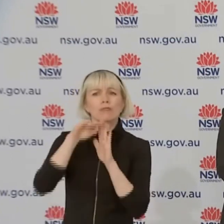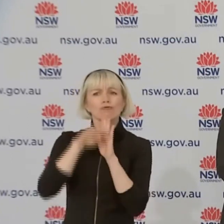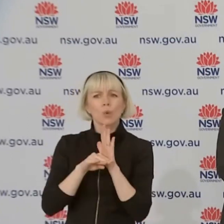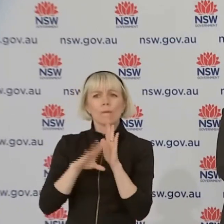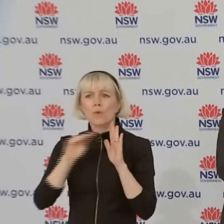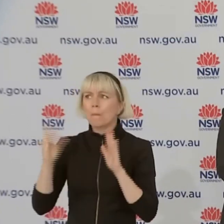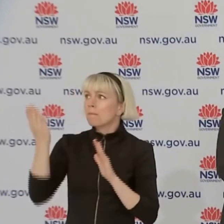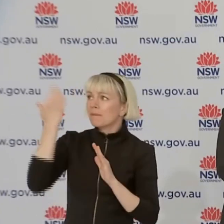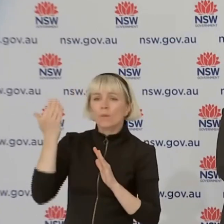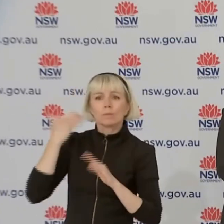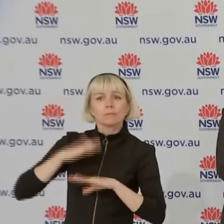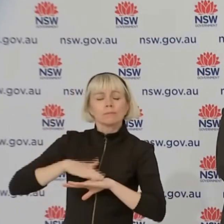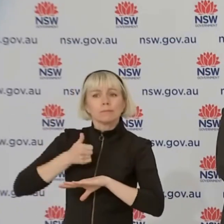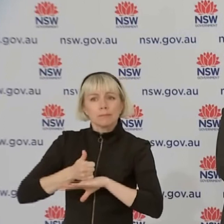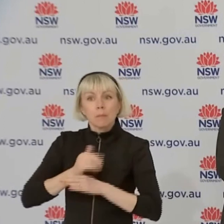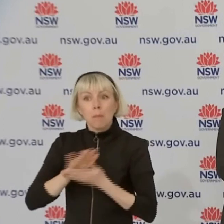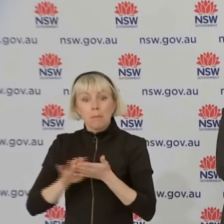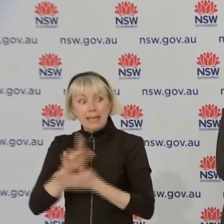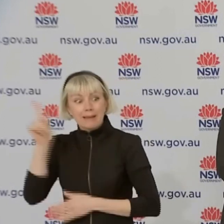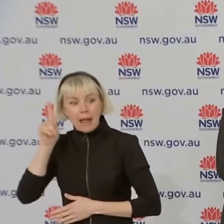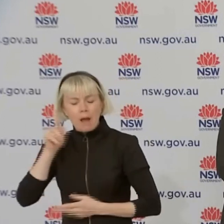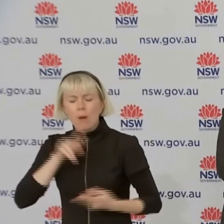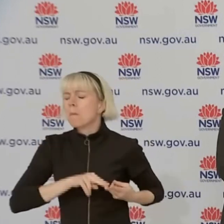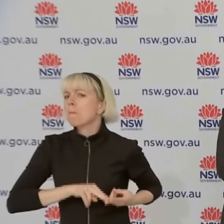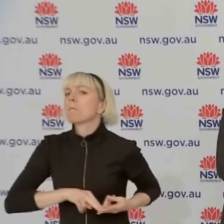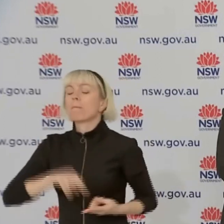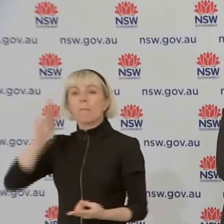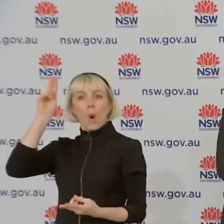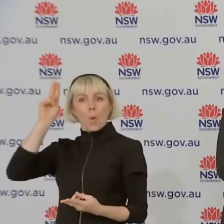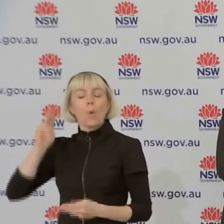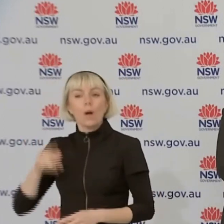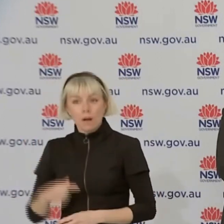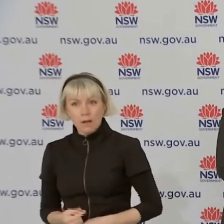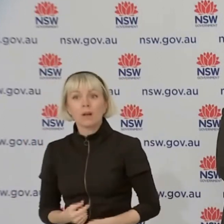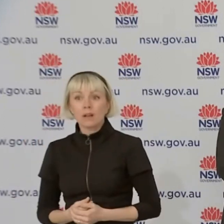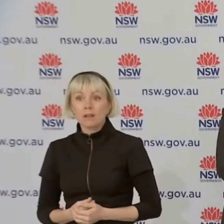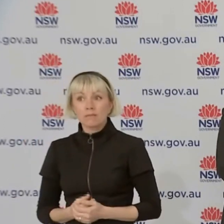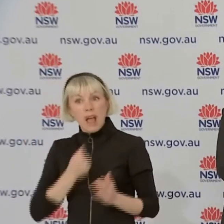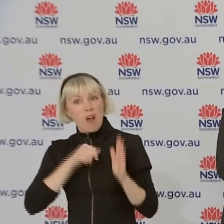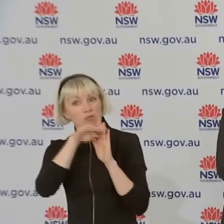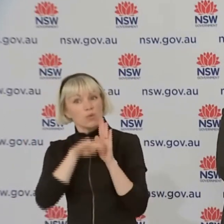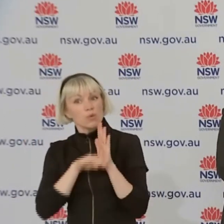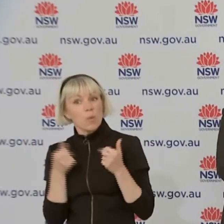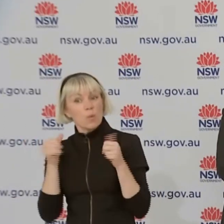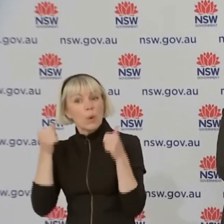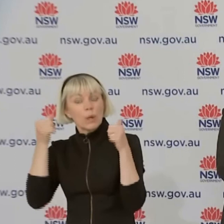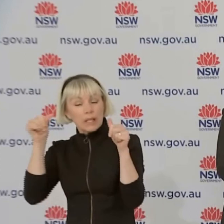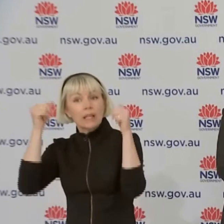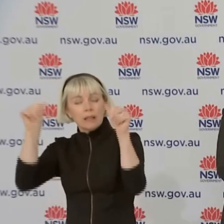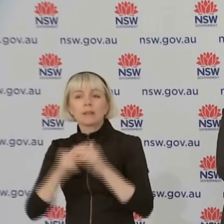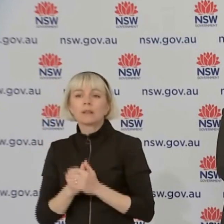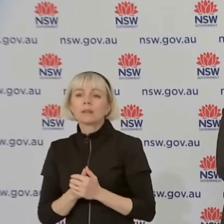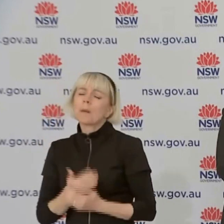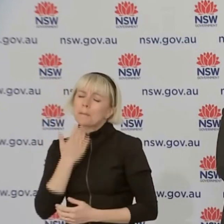don't have the numbers where we'd like them to be. But we also ask communities to keep working with us, to keep doing the right thing. And I do want to say a special thank